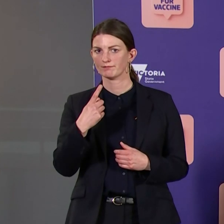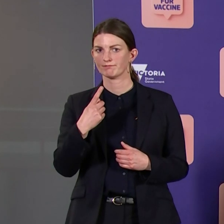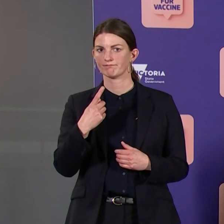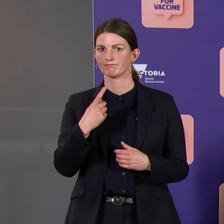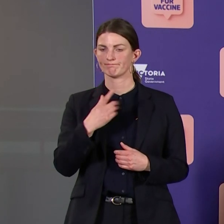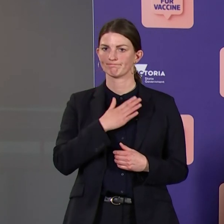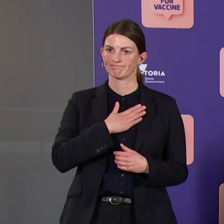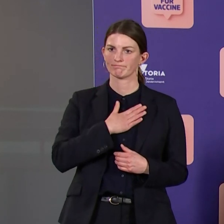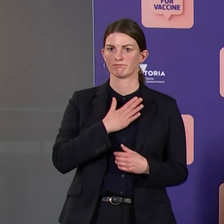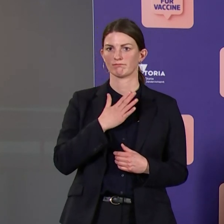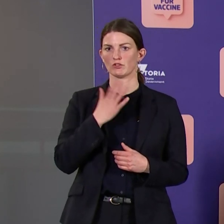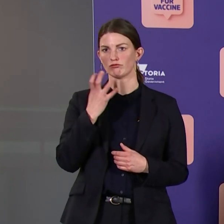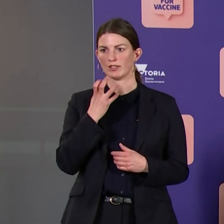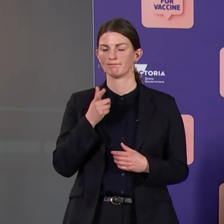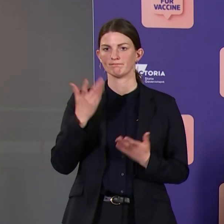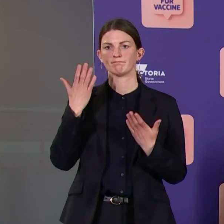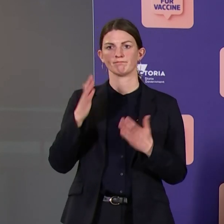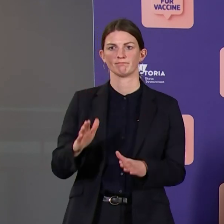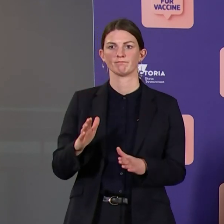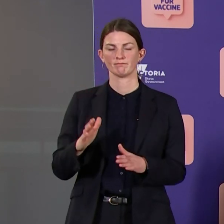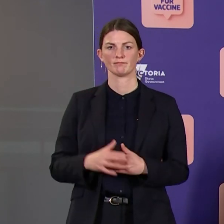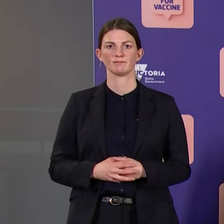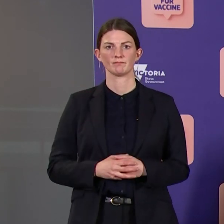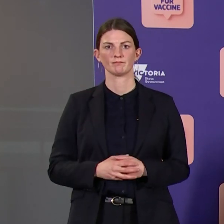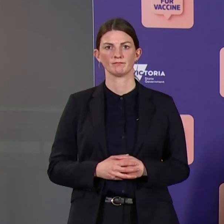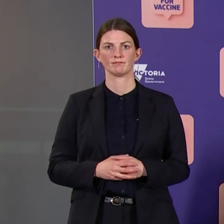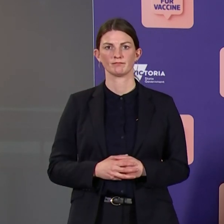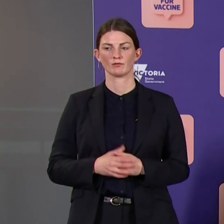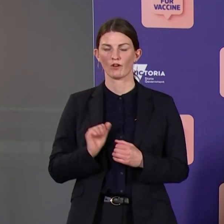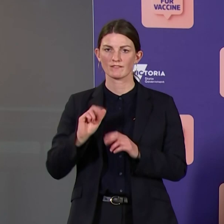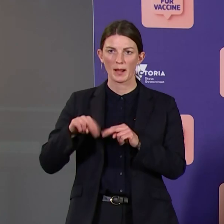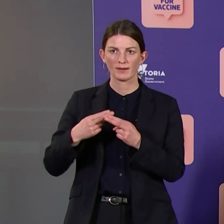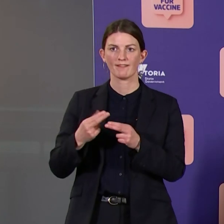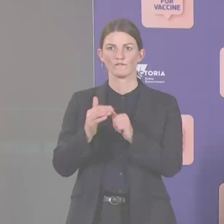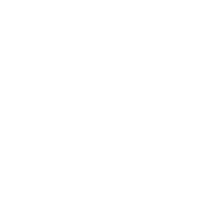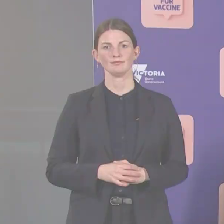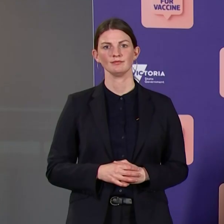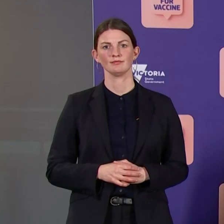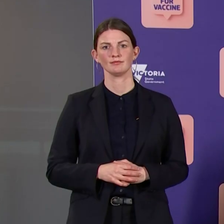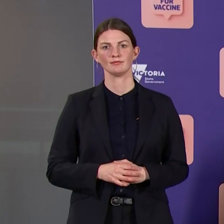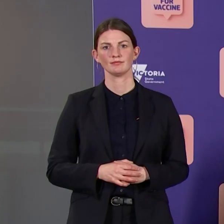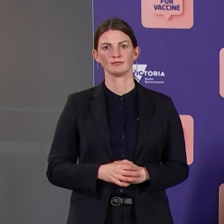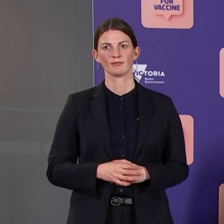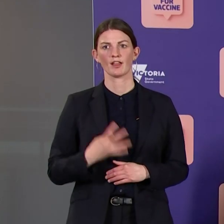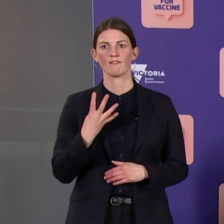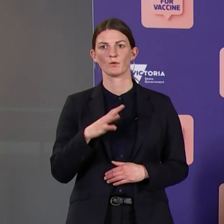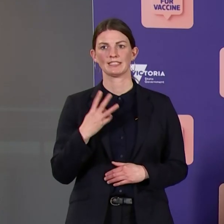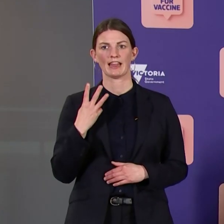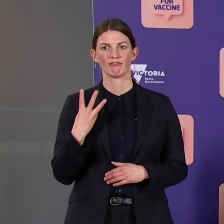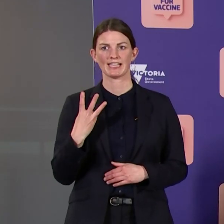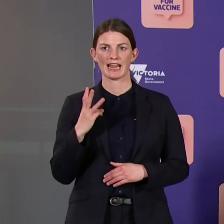deep condolences and thoughts for that person's family and friends. There were